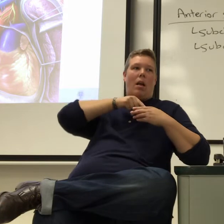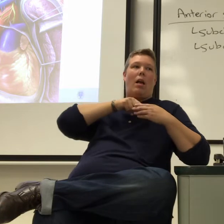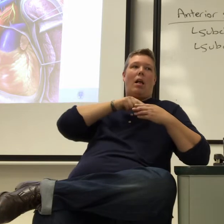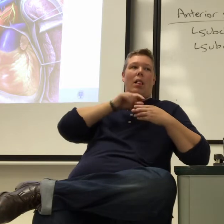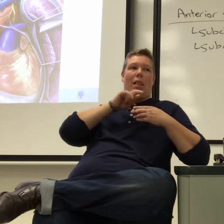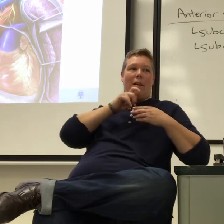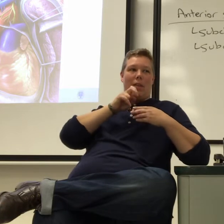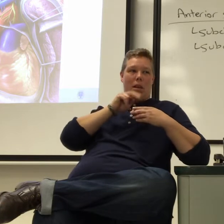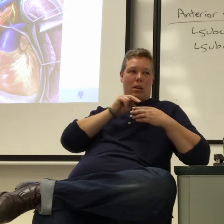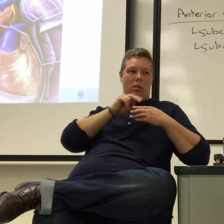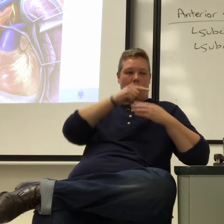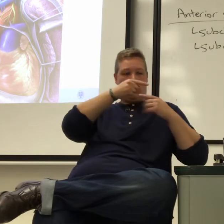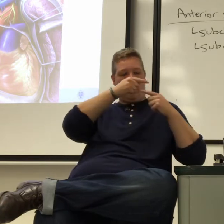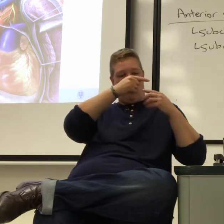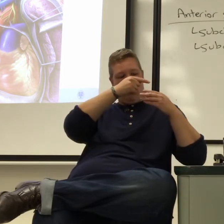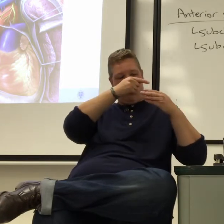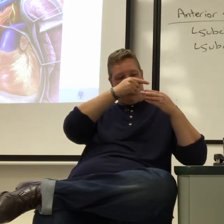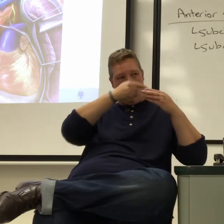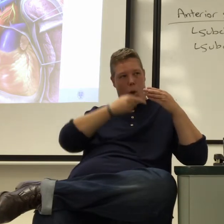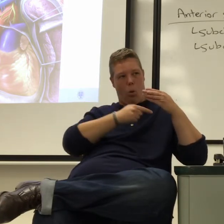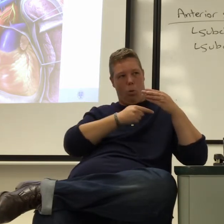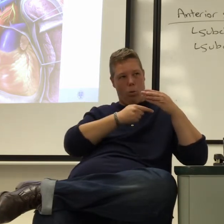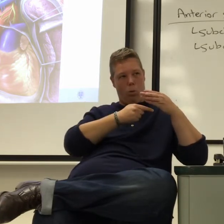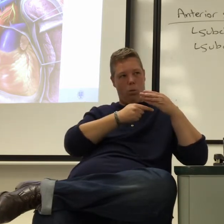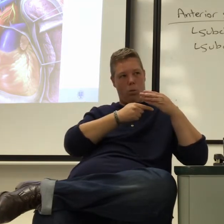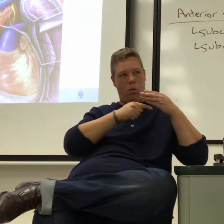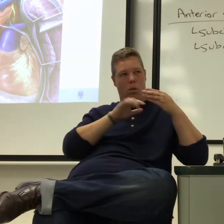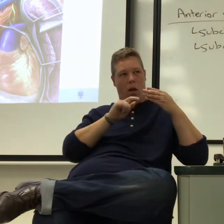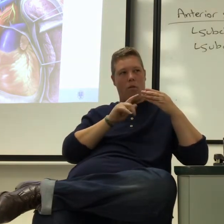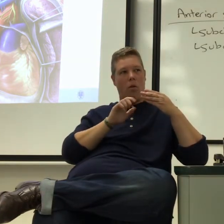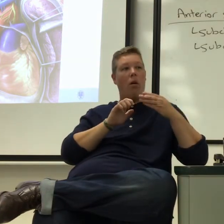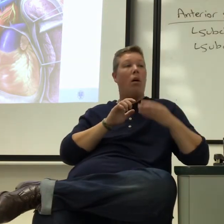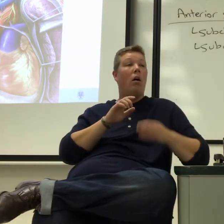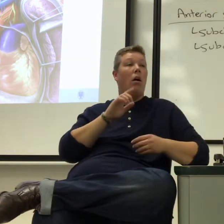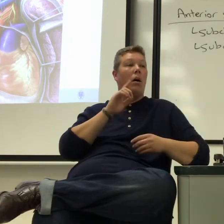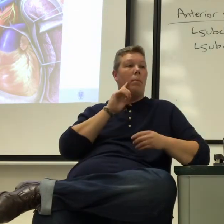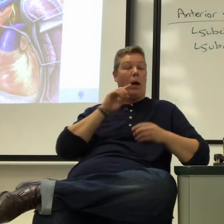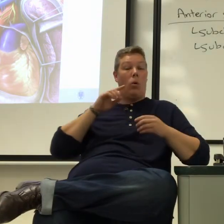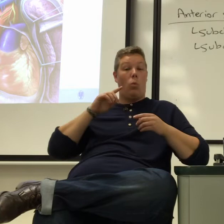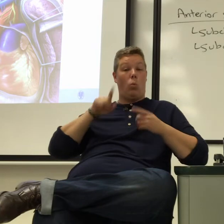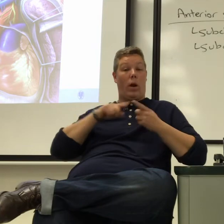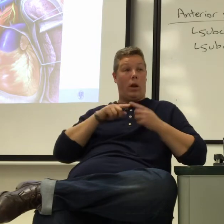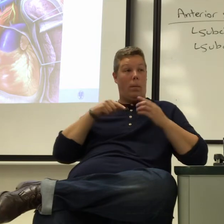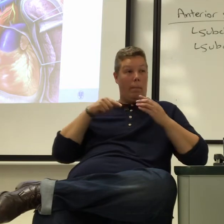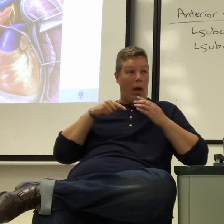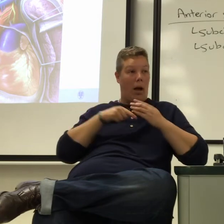there. However, as soon as it passes